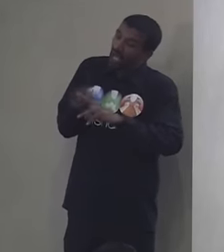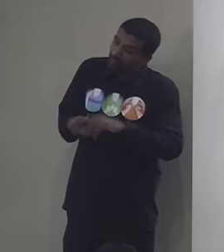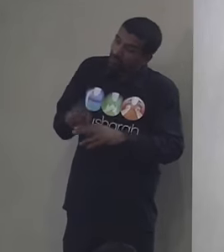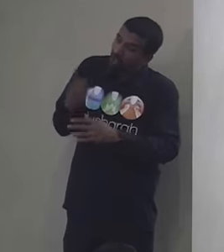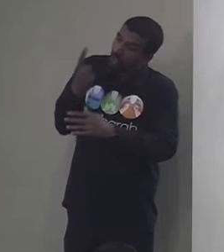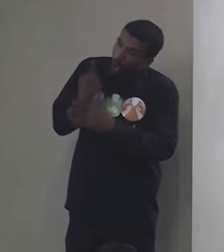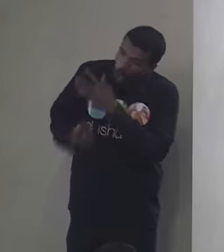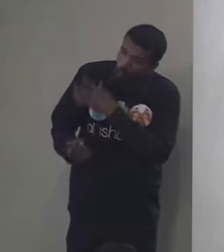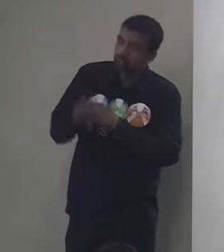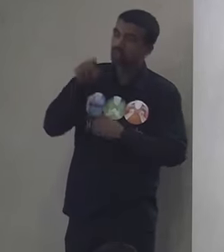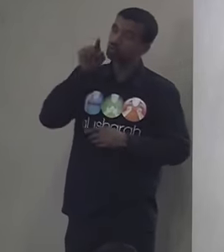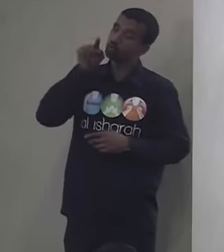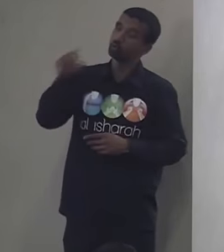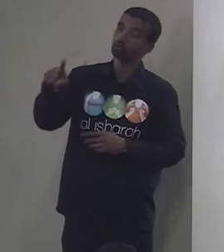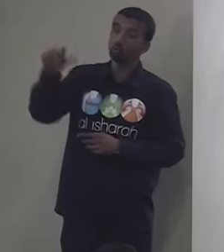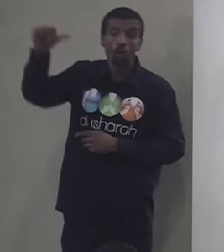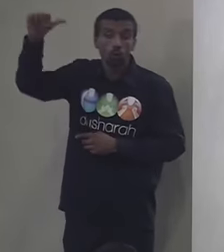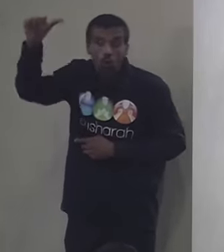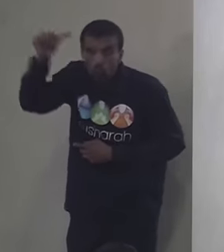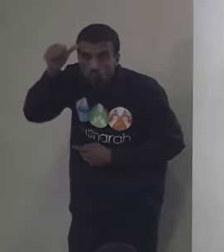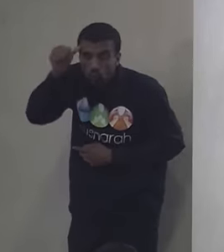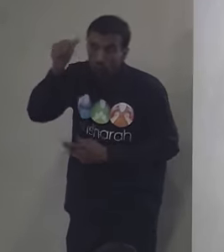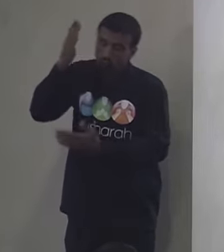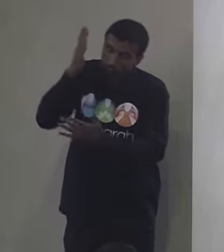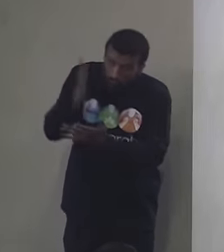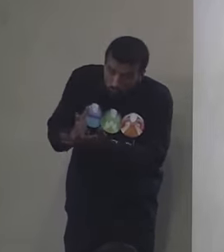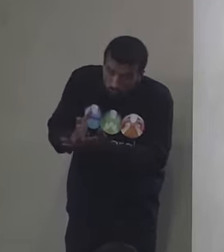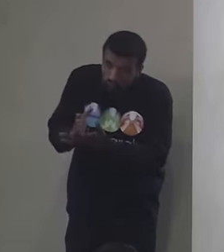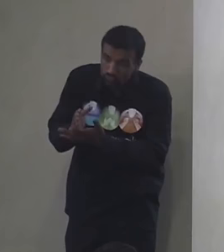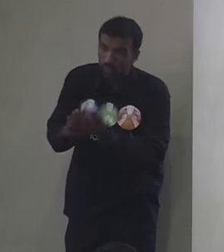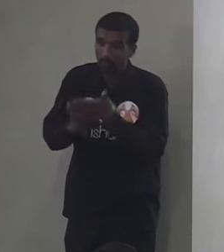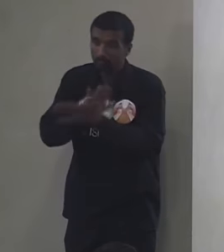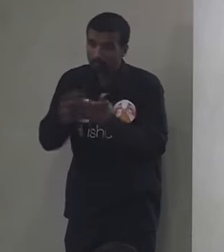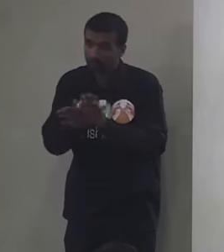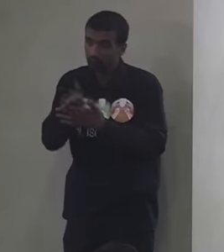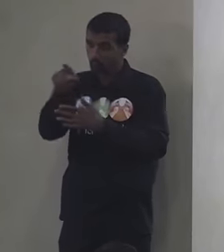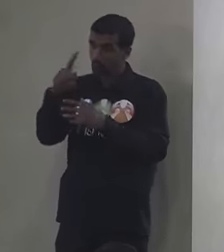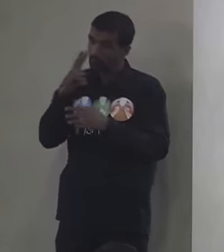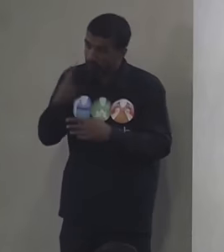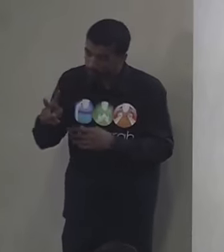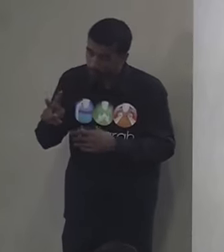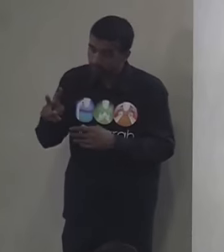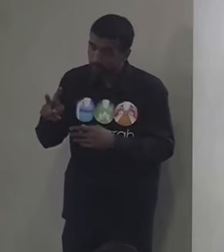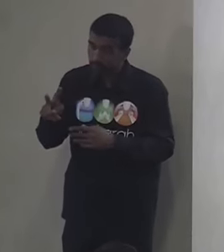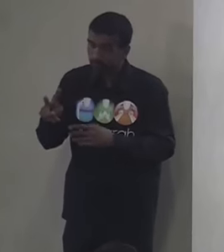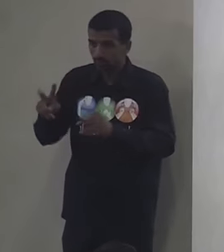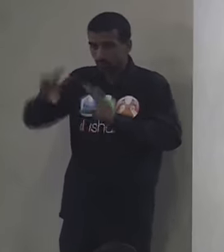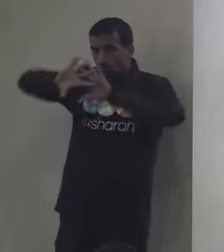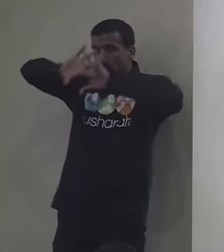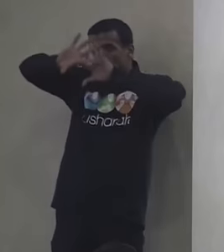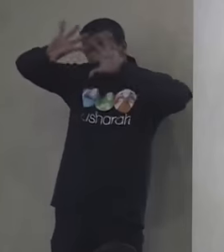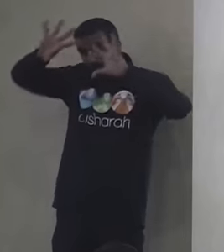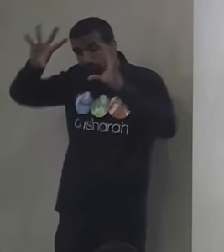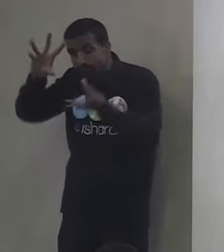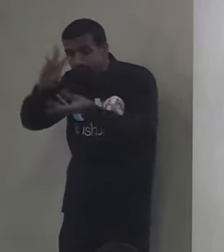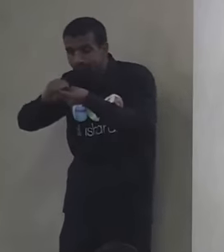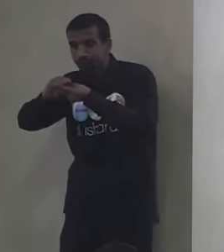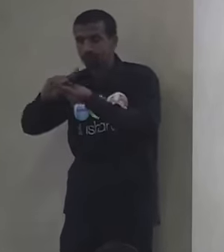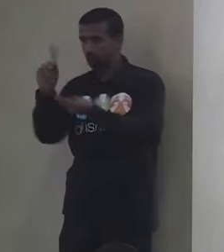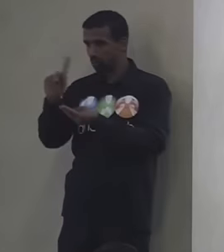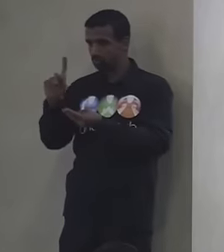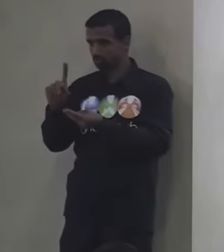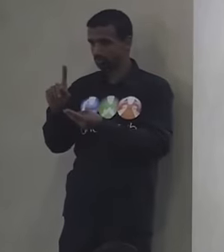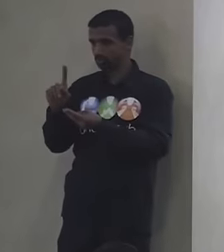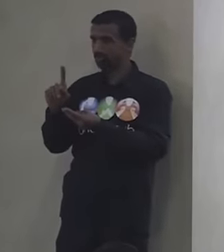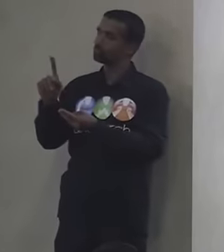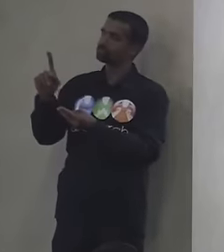on certainty, meaning knowledge that leads to certainty. What is the message of this surah? Learn this book. Learn this book so